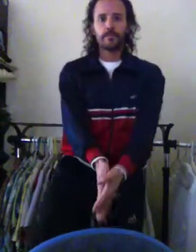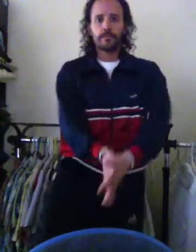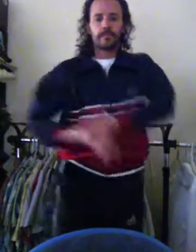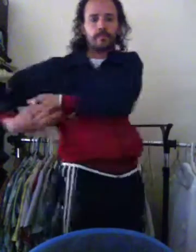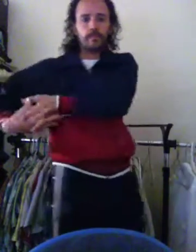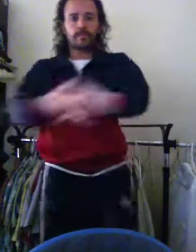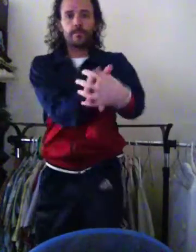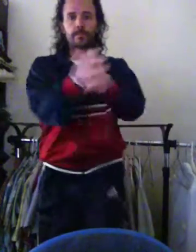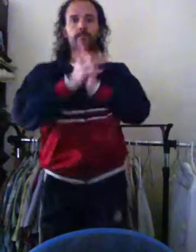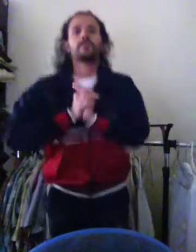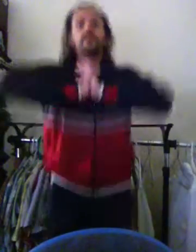I wasn't in this